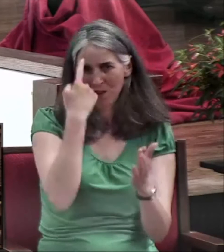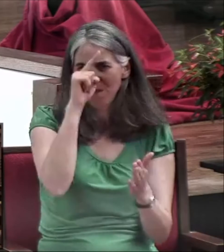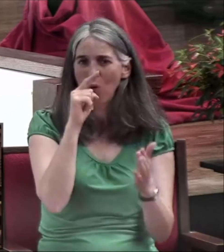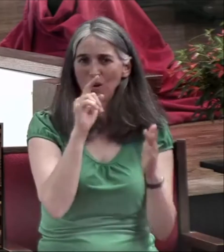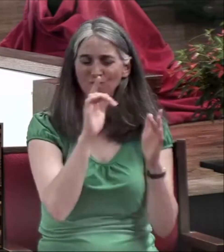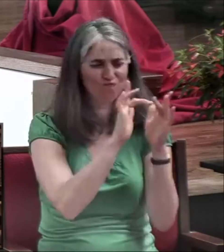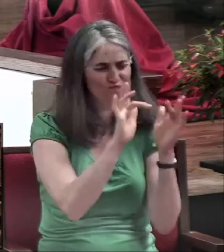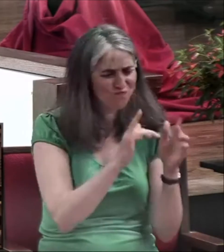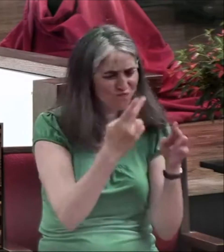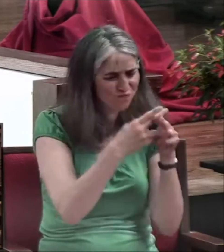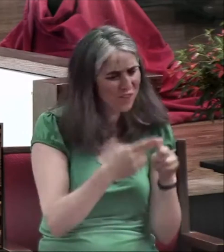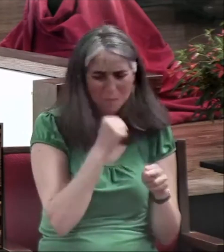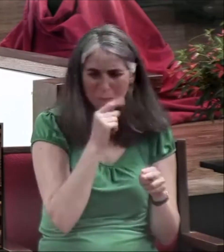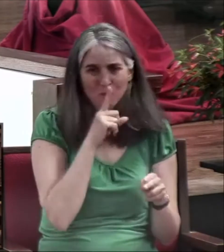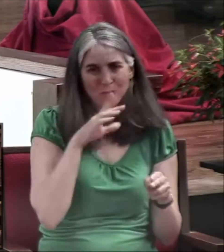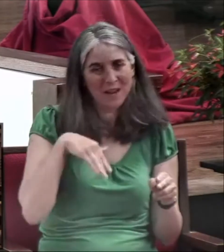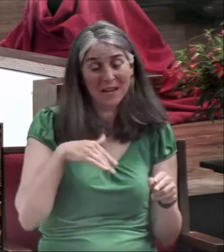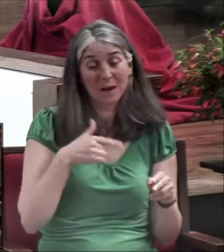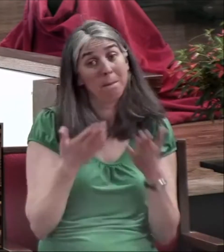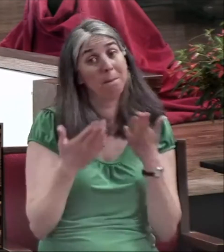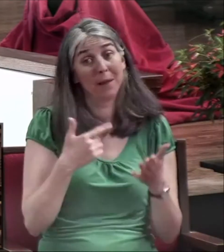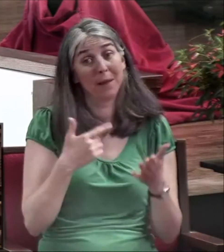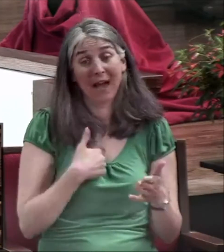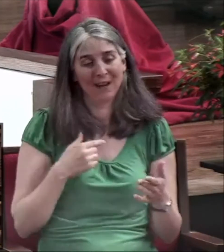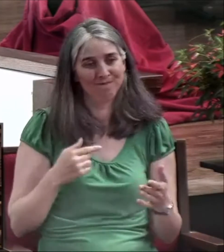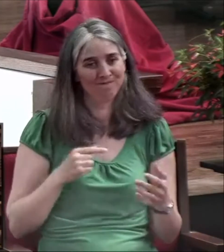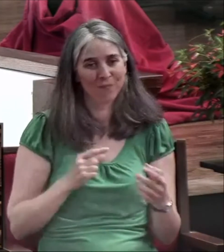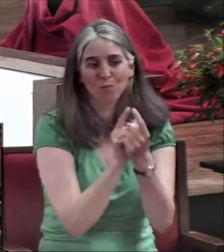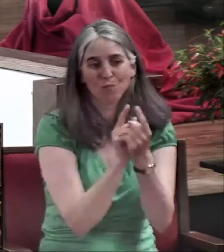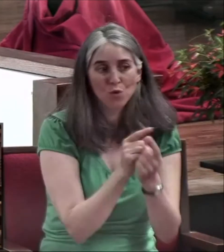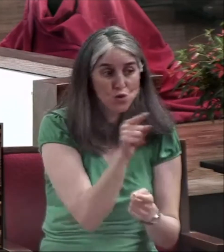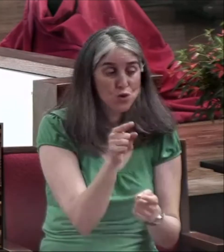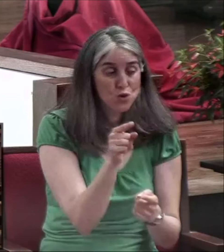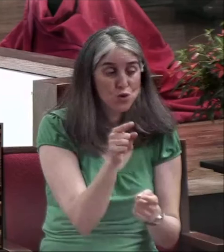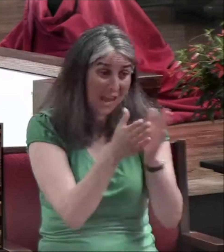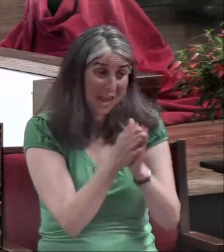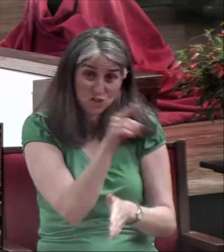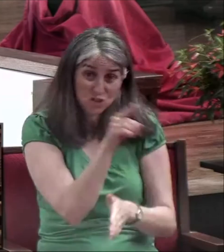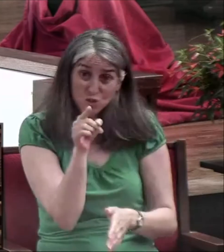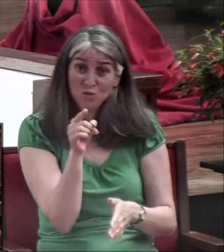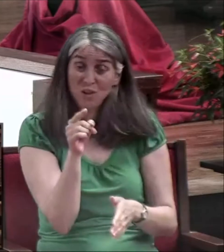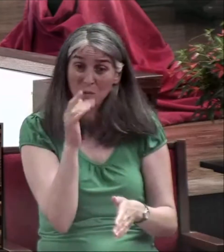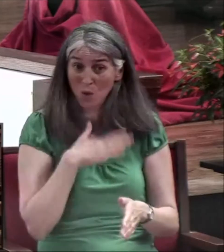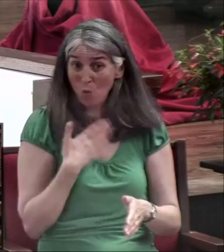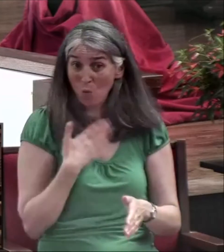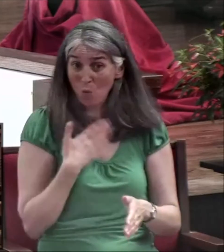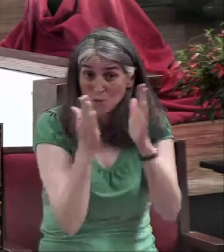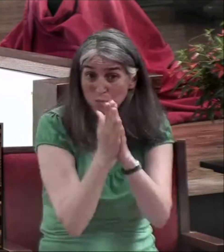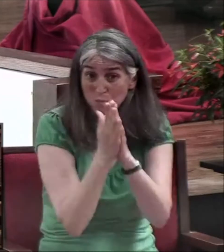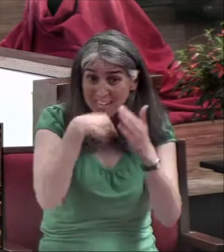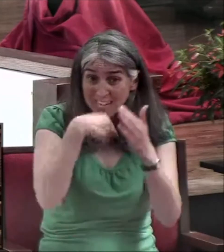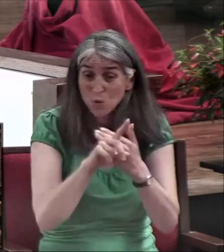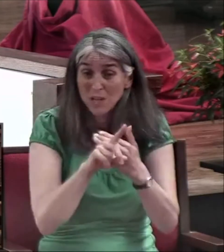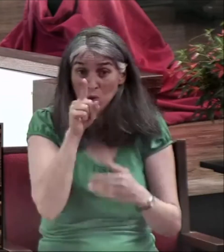blanks where I may come up to you and say, so-and-so, would you have the prayer next week?